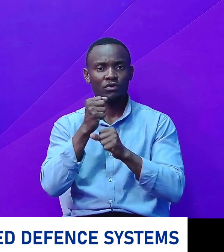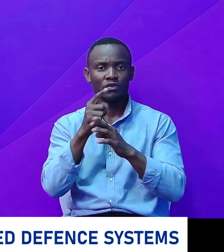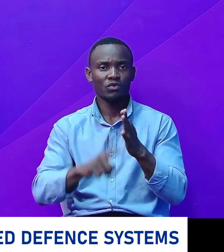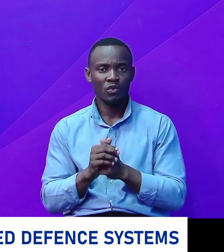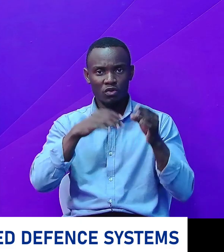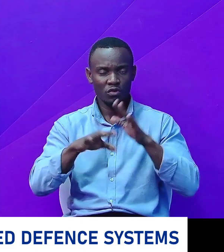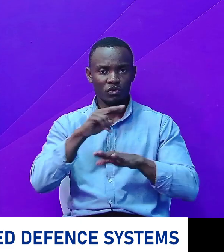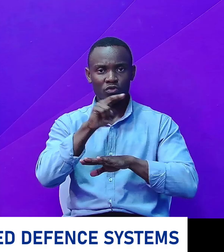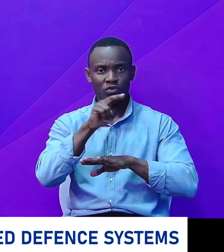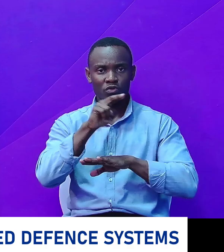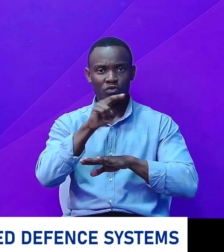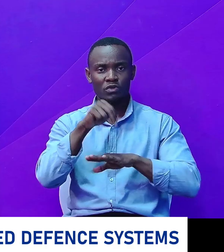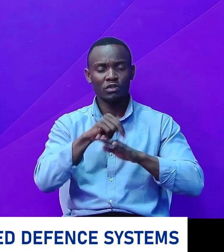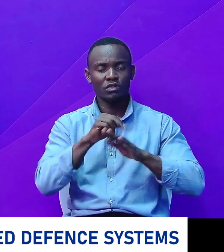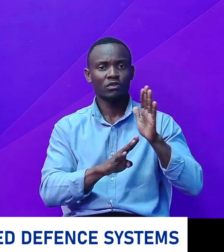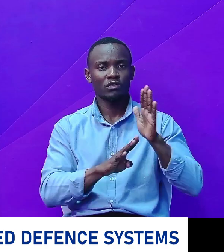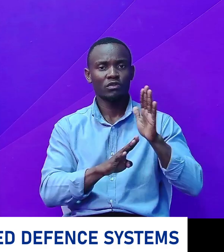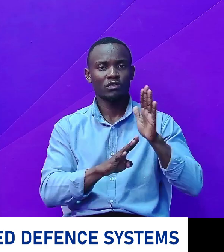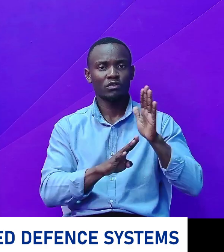development agenda.